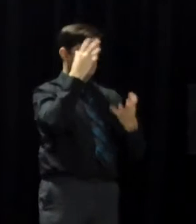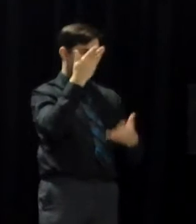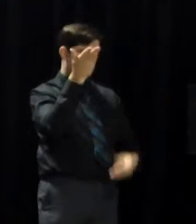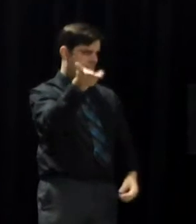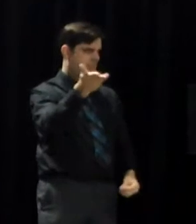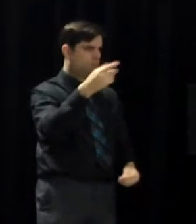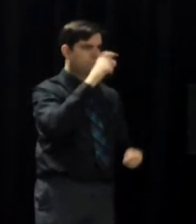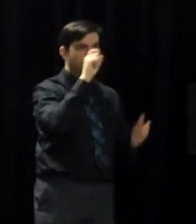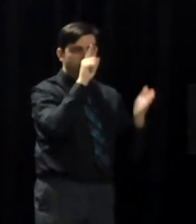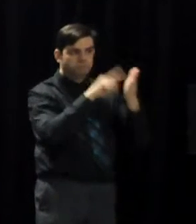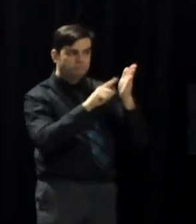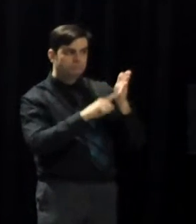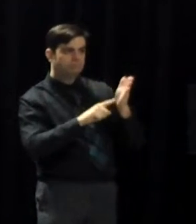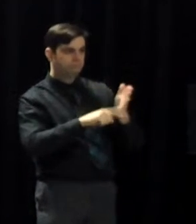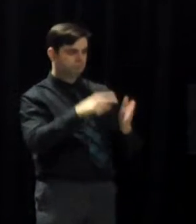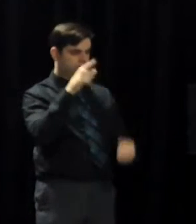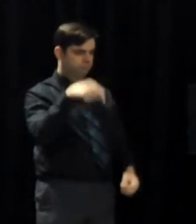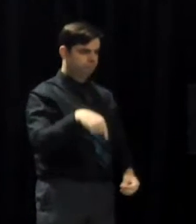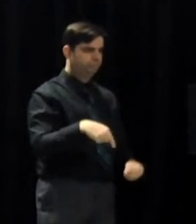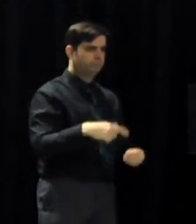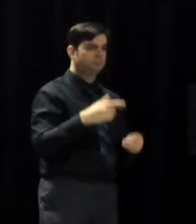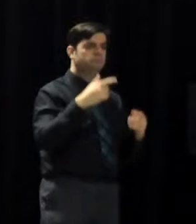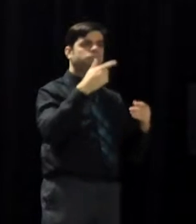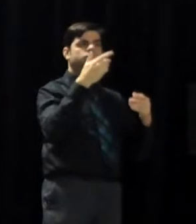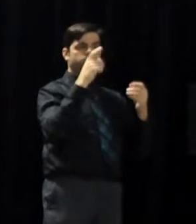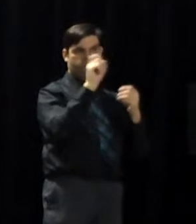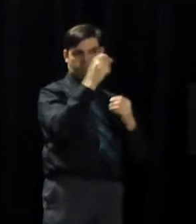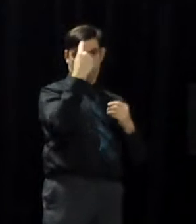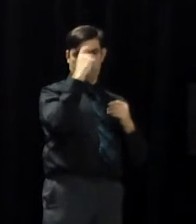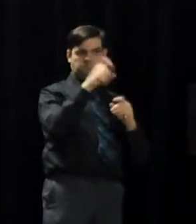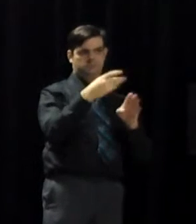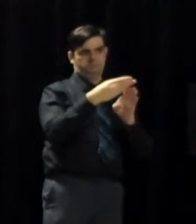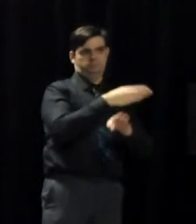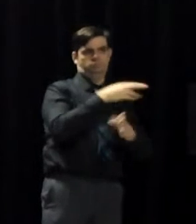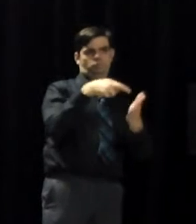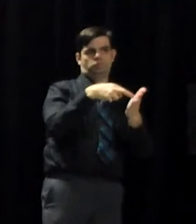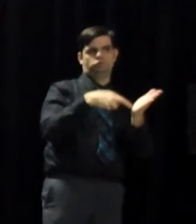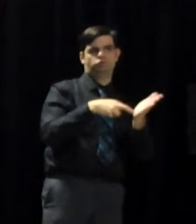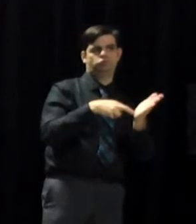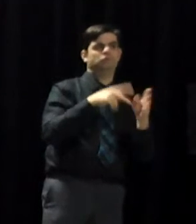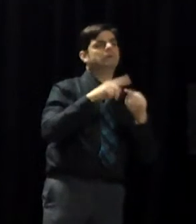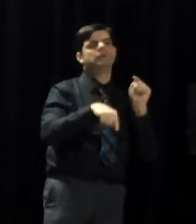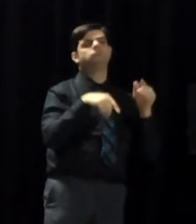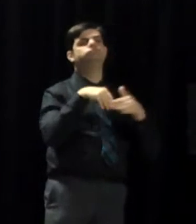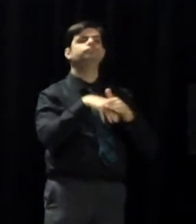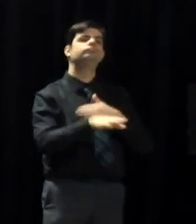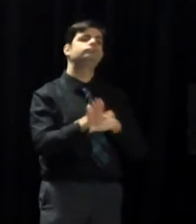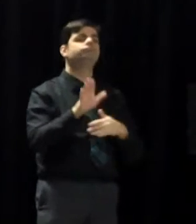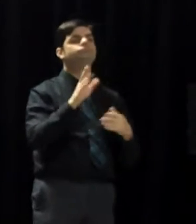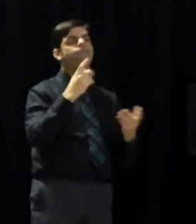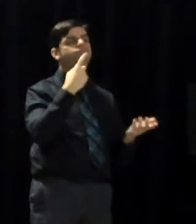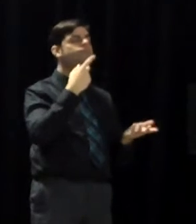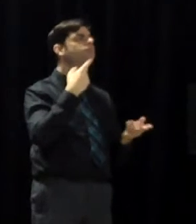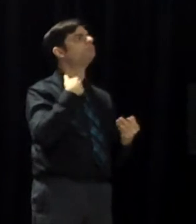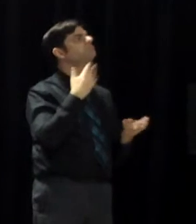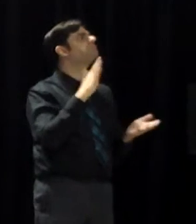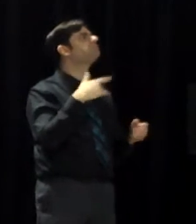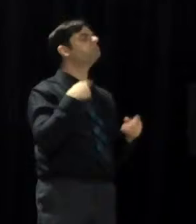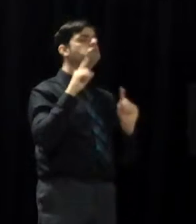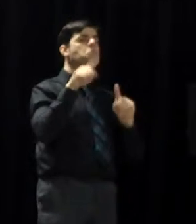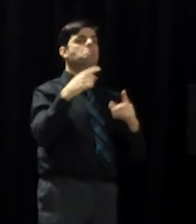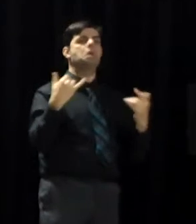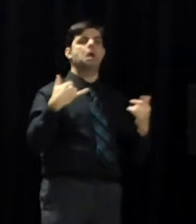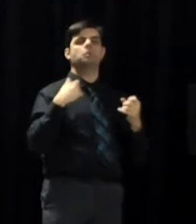tested. You can get tested more than once at all these. We've had some testing heroes on